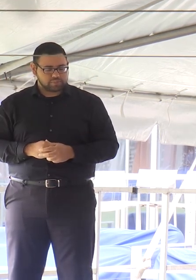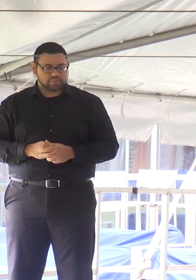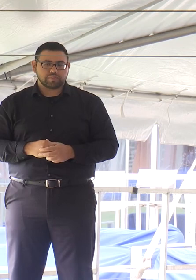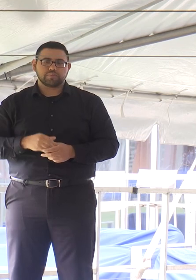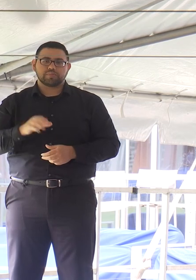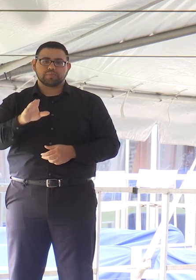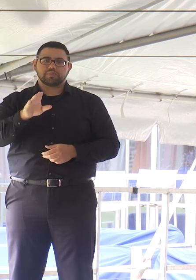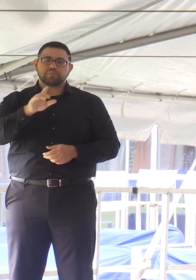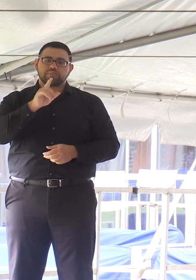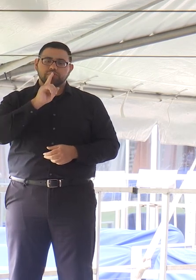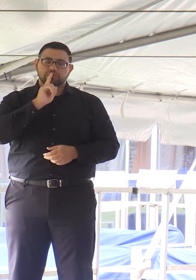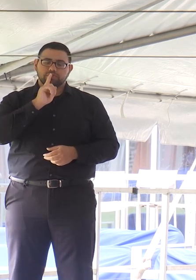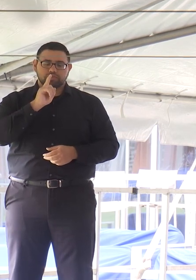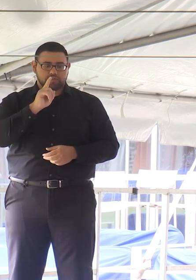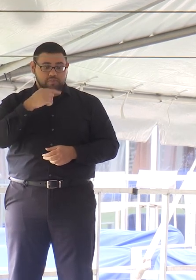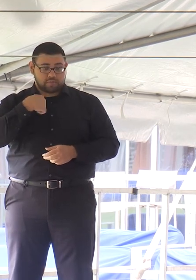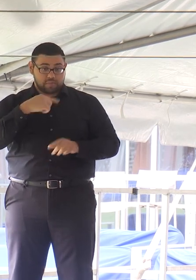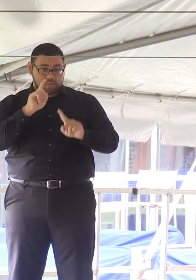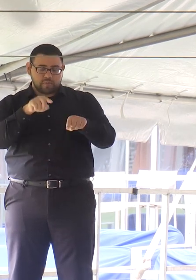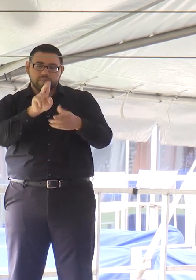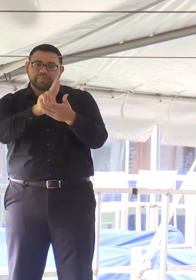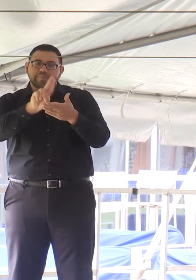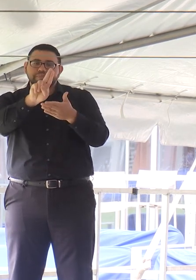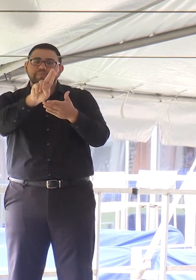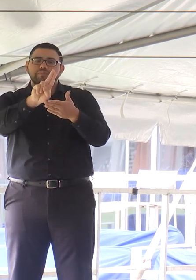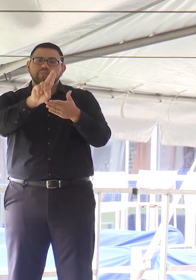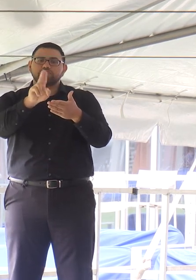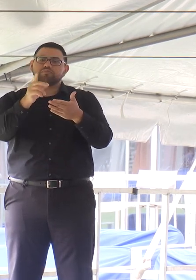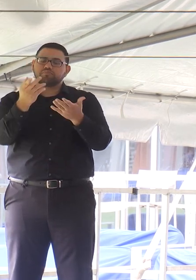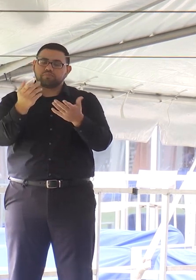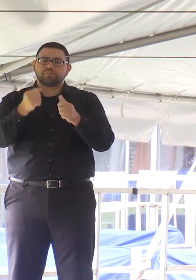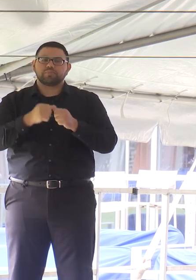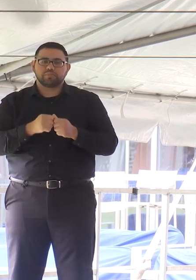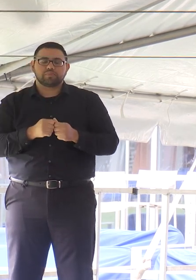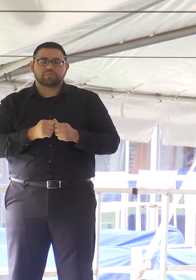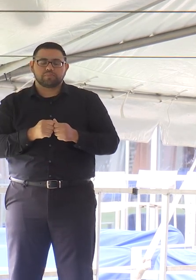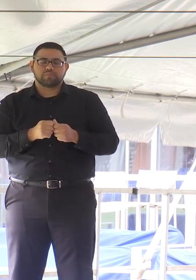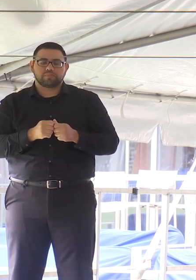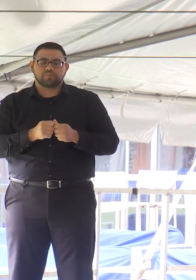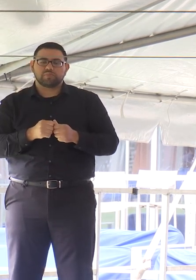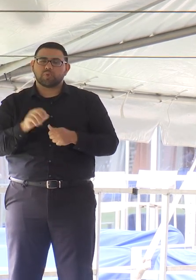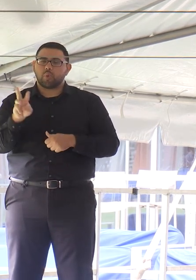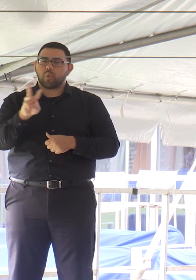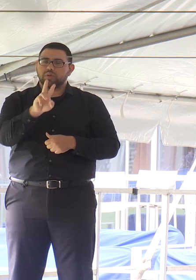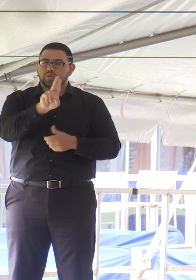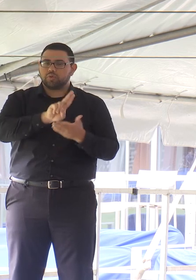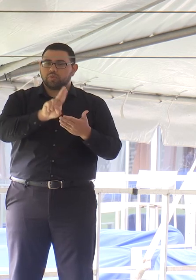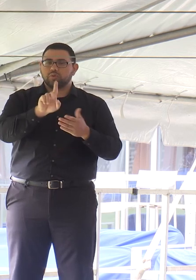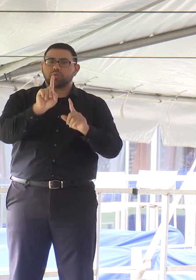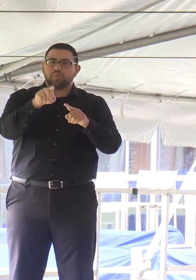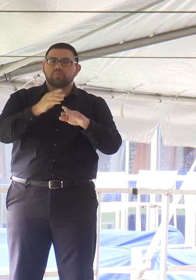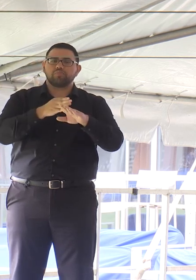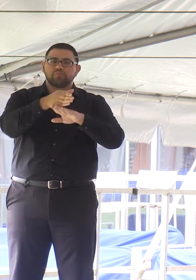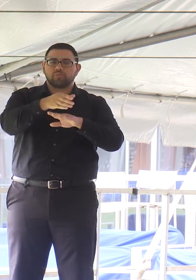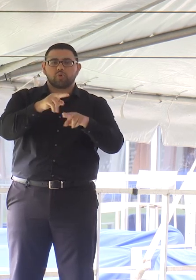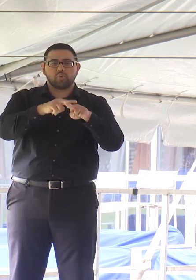know, believe it or not, when I go over to the university, if we're on West University, they're going across